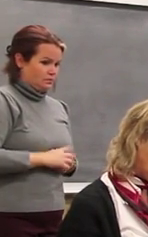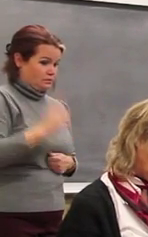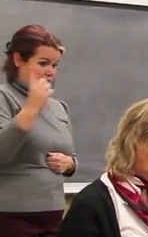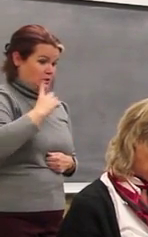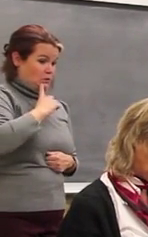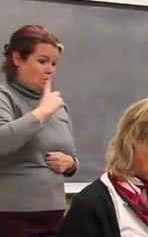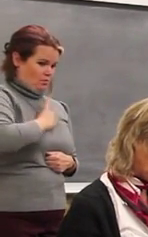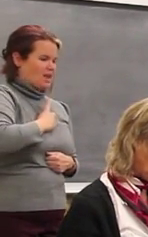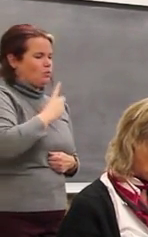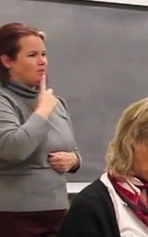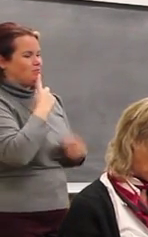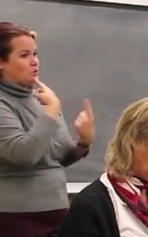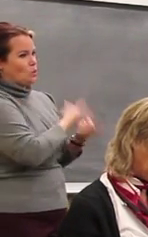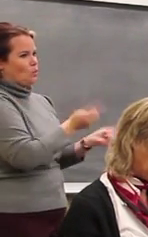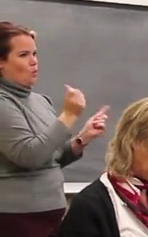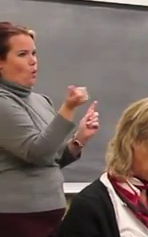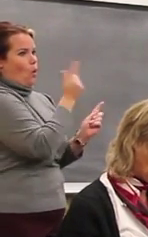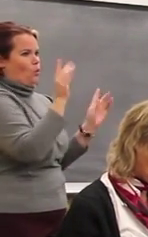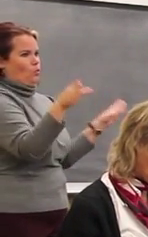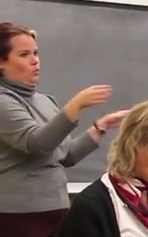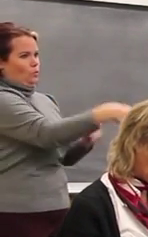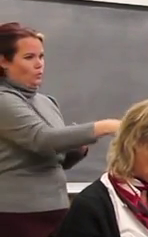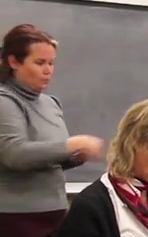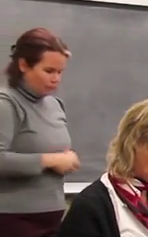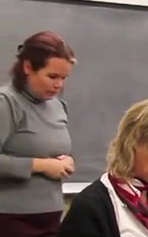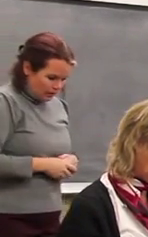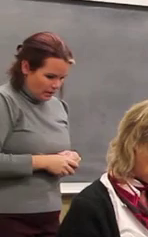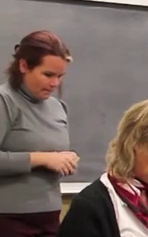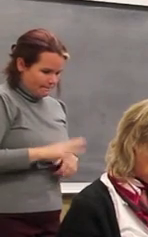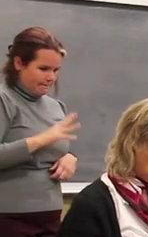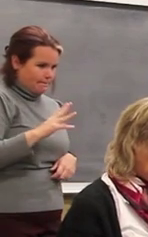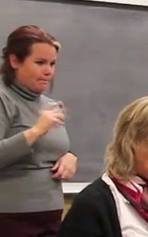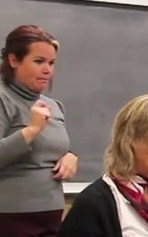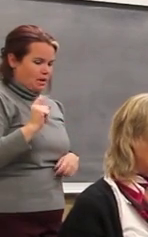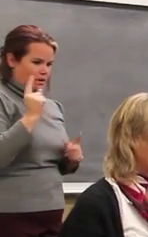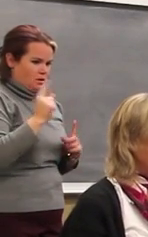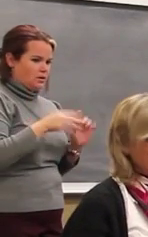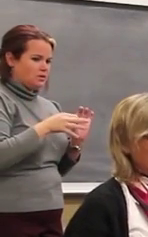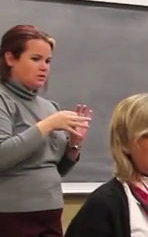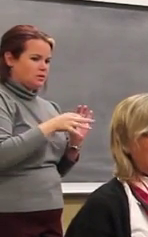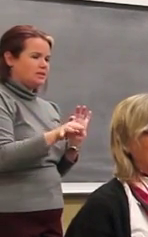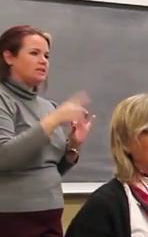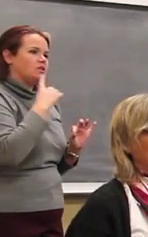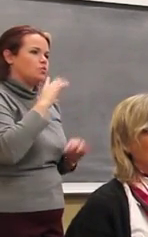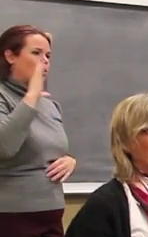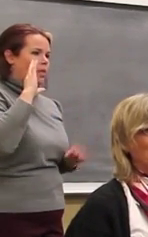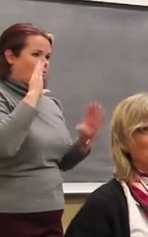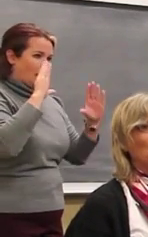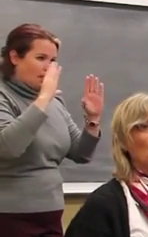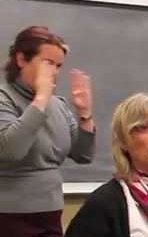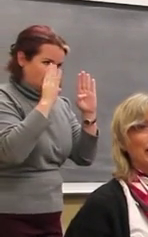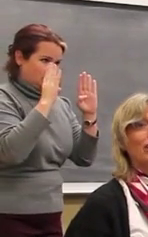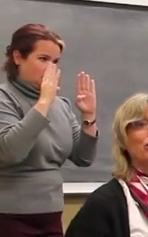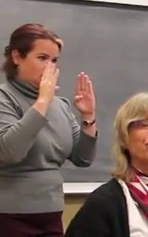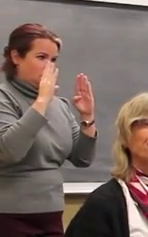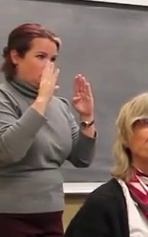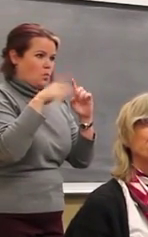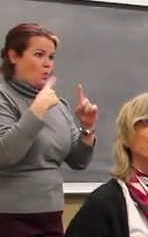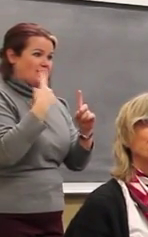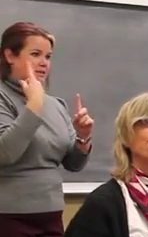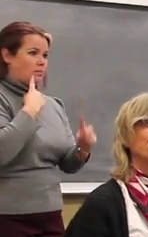told everybody at her speech that was so important was to listen when you're called